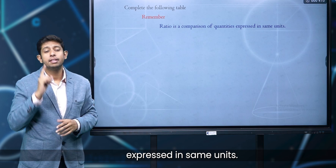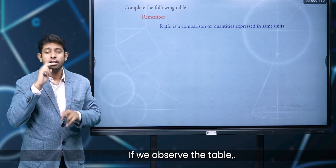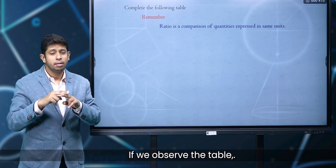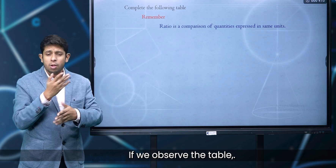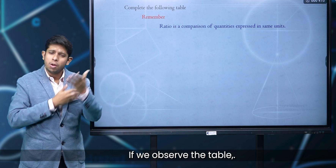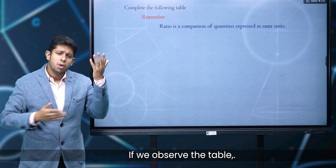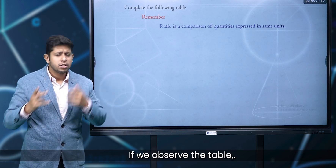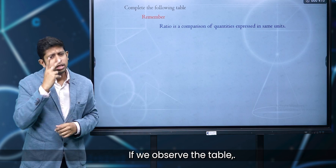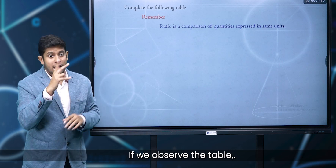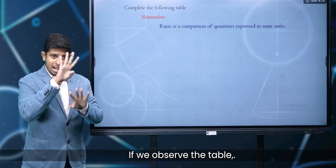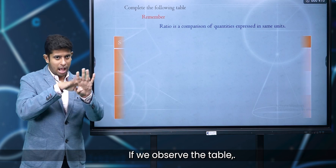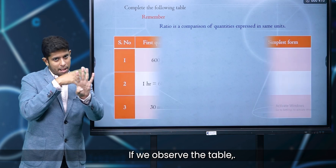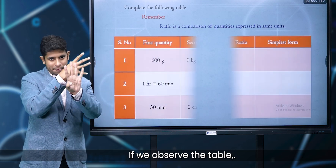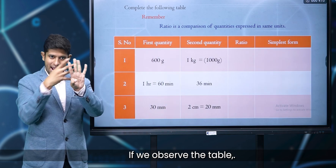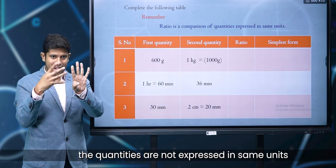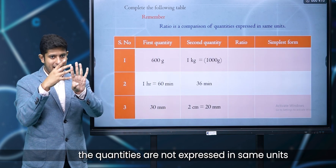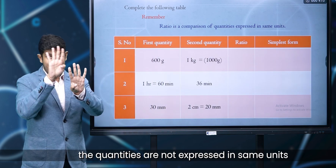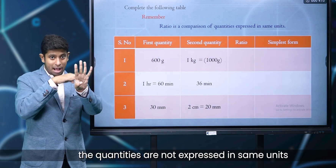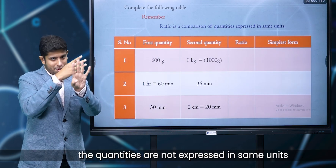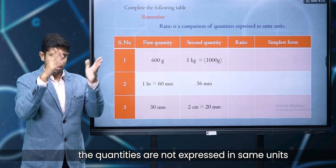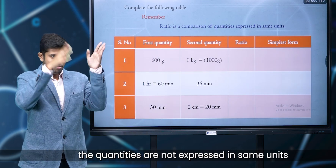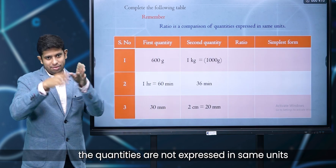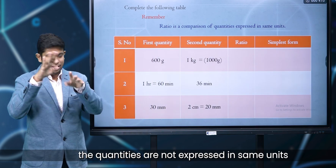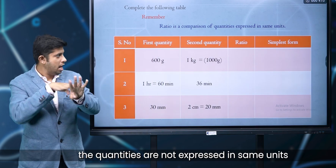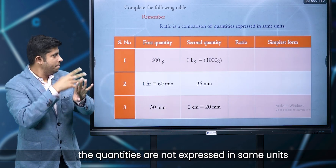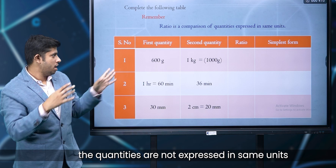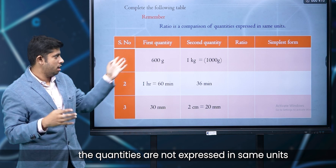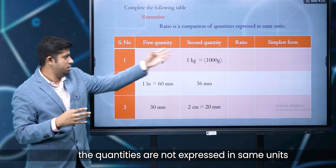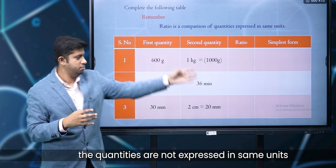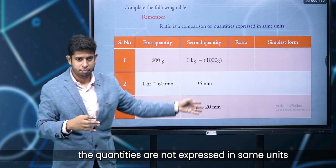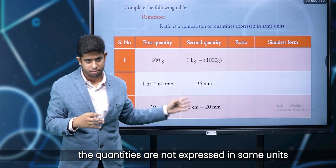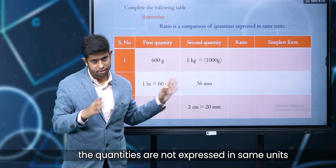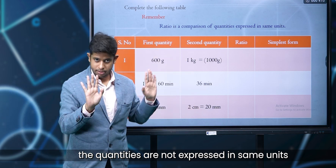If we observe the table, the quantities are not expressed in same units.